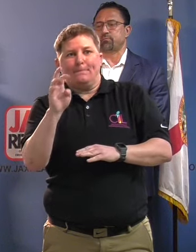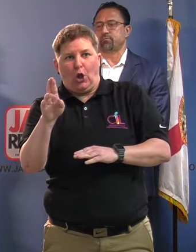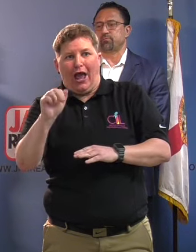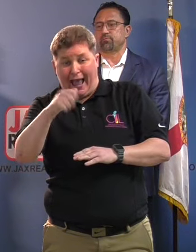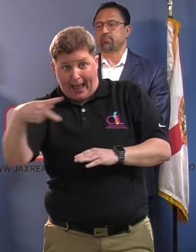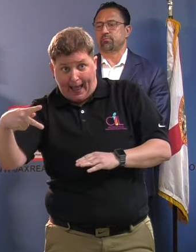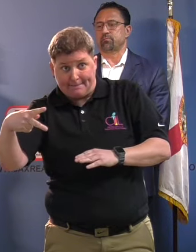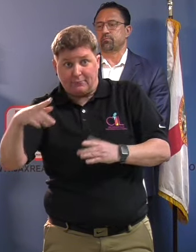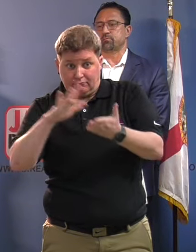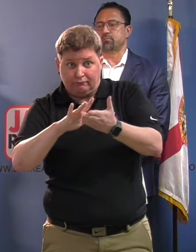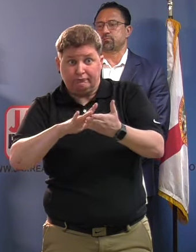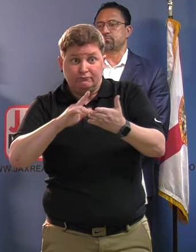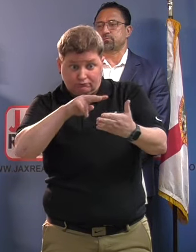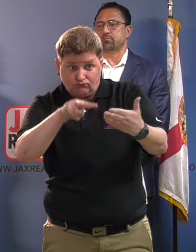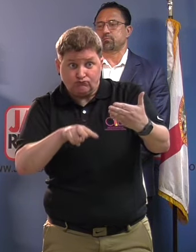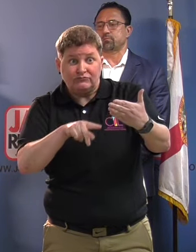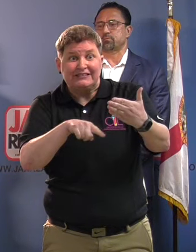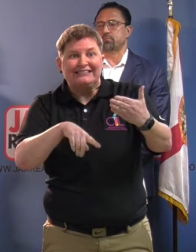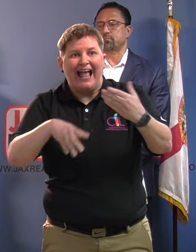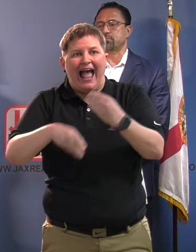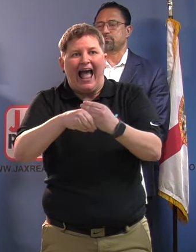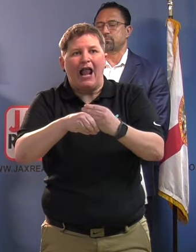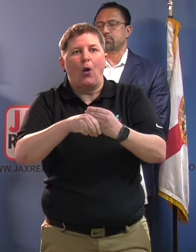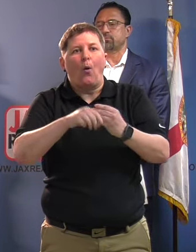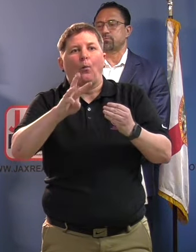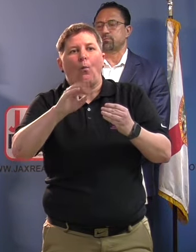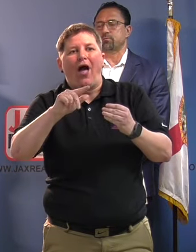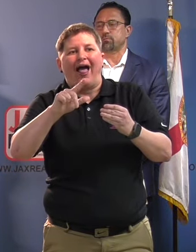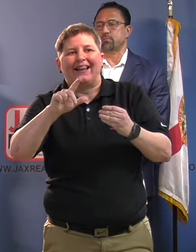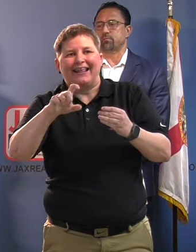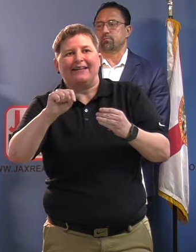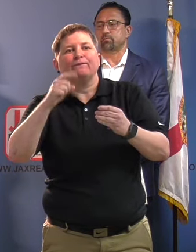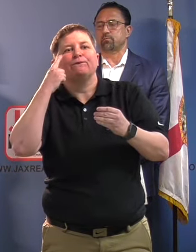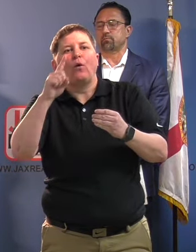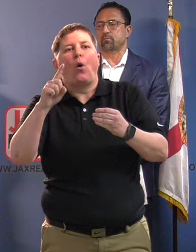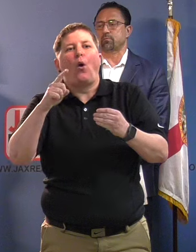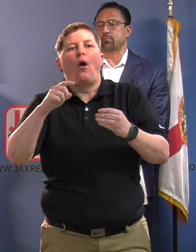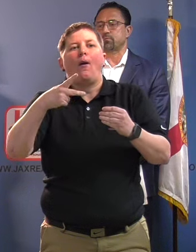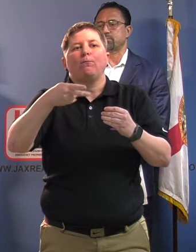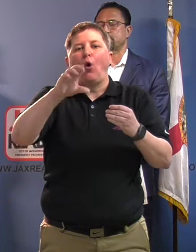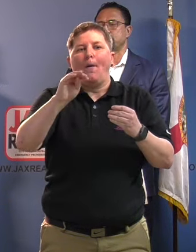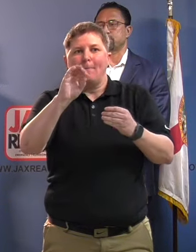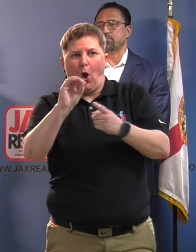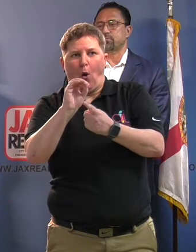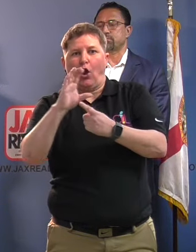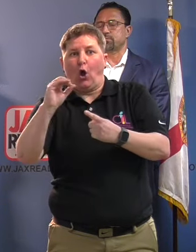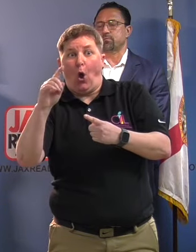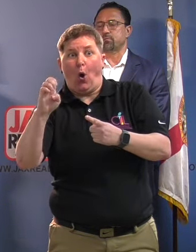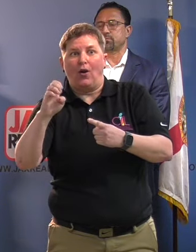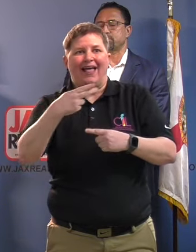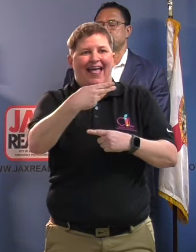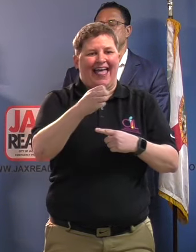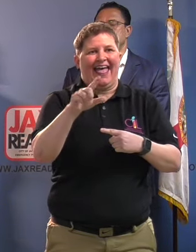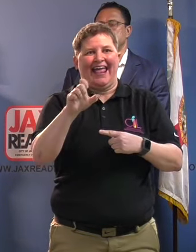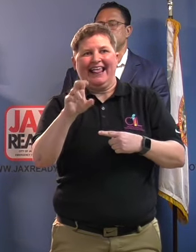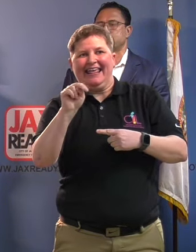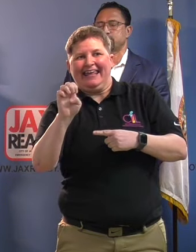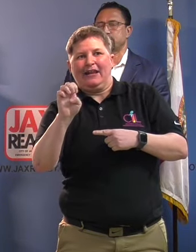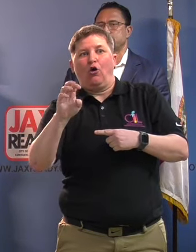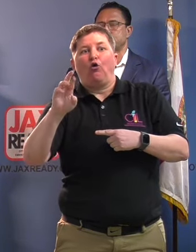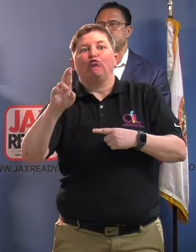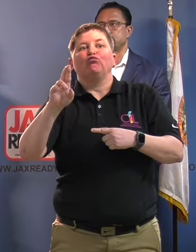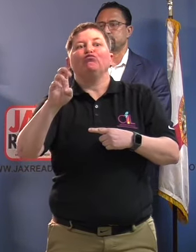tap wallet, add promo code Helene Relief, and you'll be able to get a ride. Atlantic